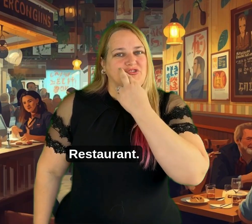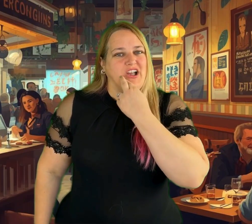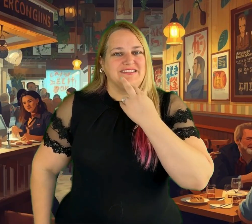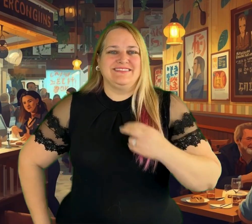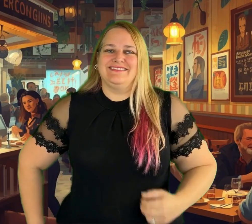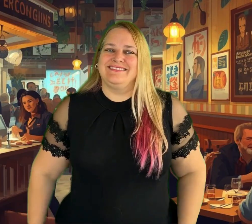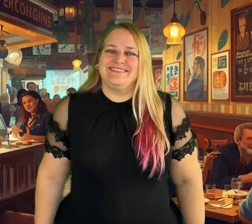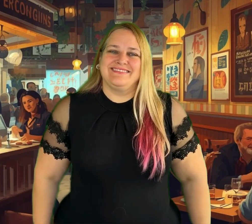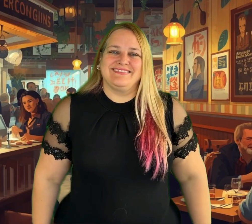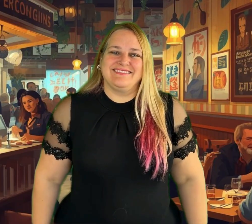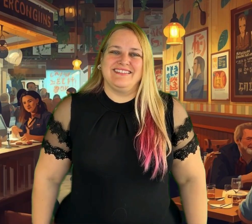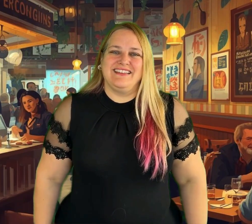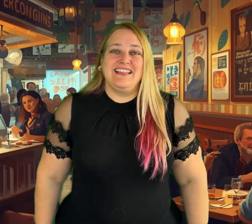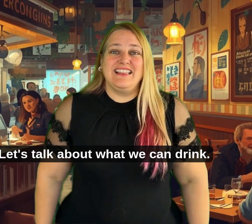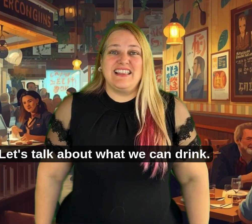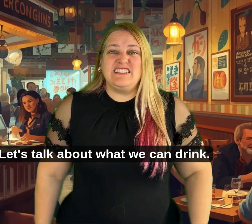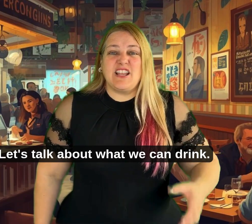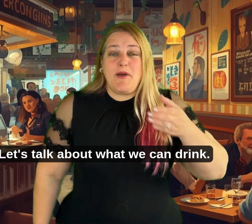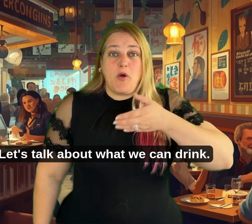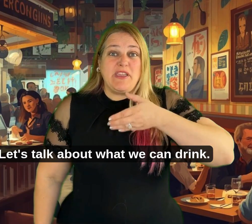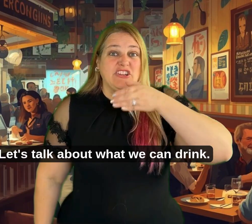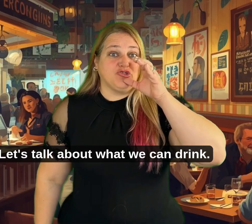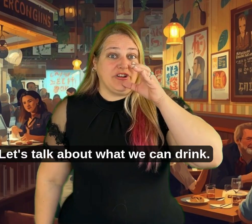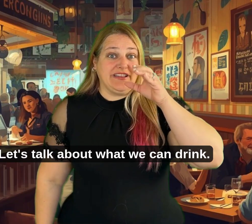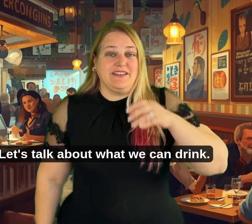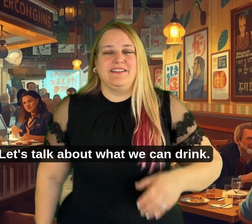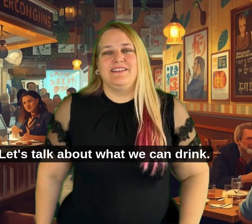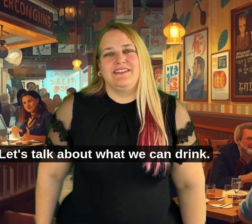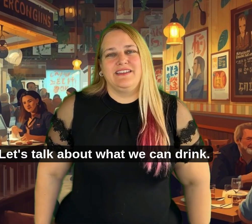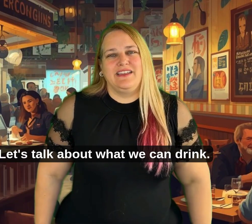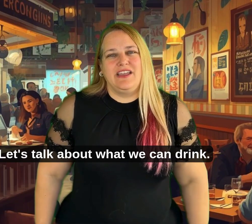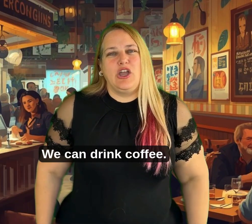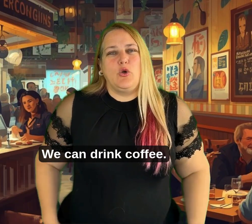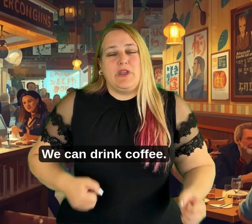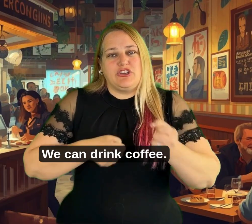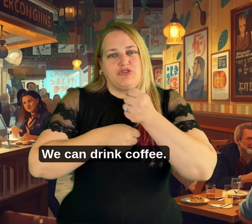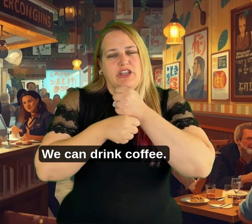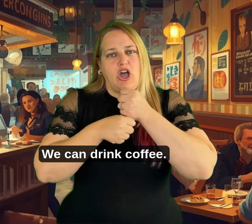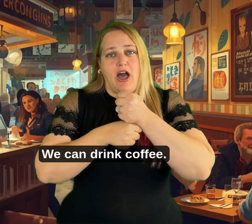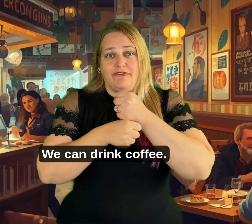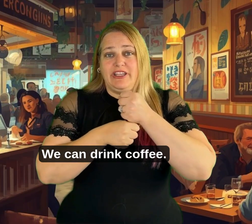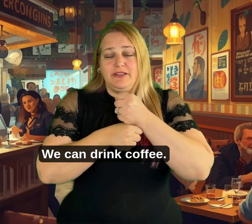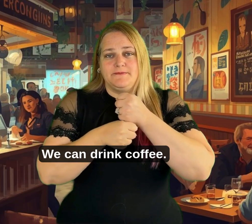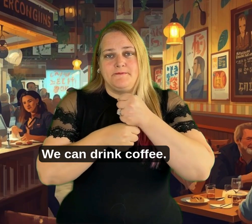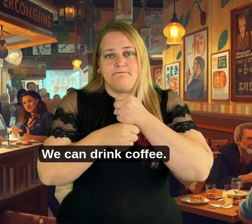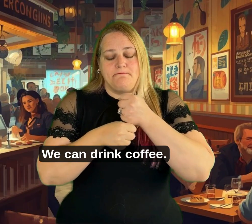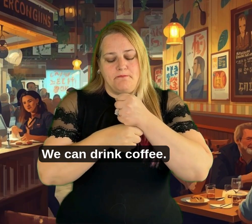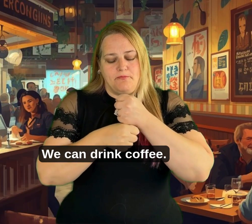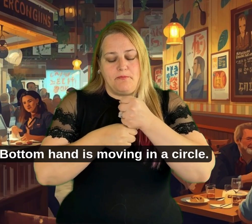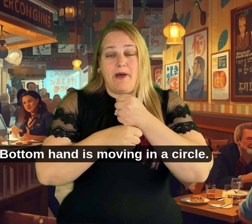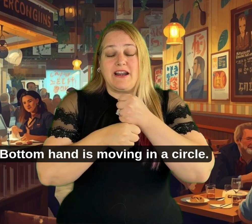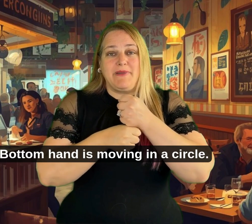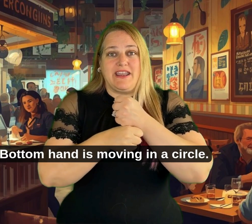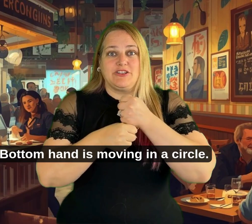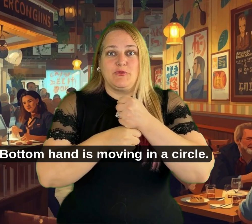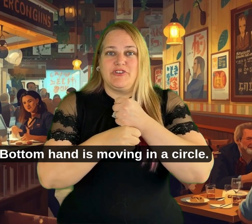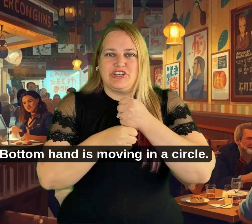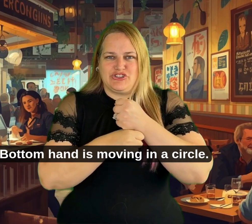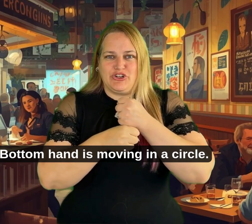Restaurant. Let's talk about what we can drink. We can drink coffee. Bottom hand is moving in a